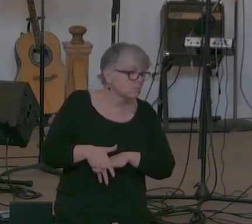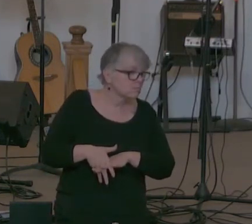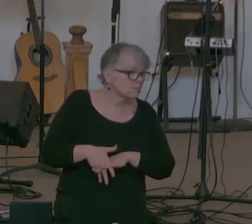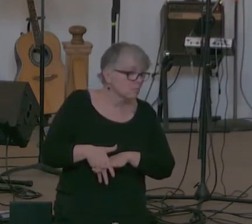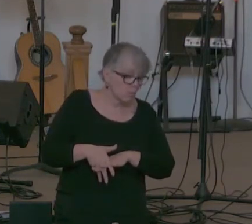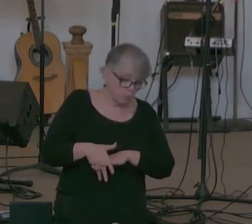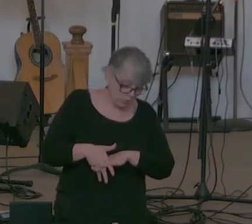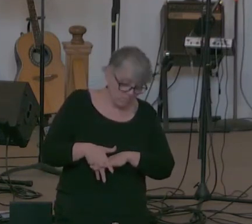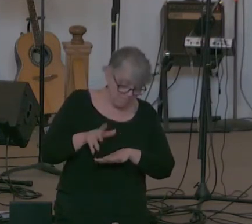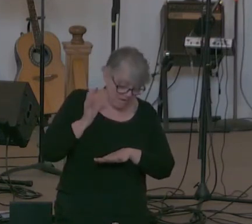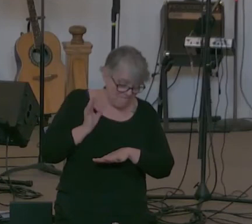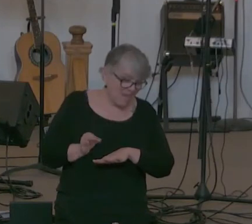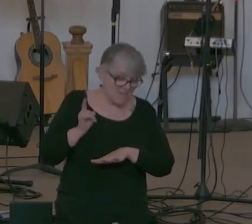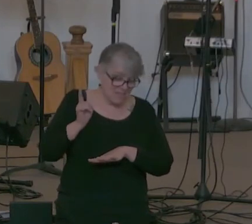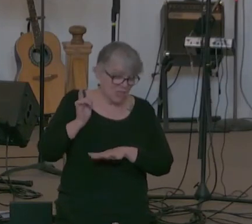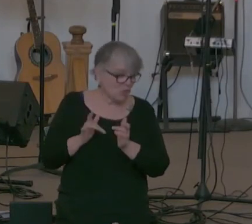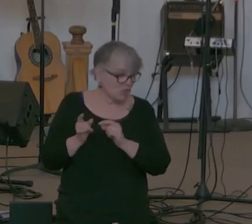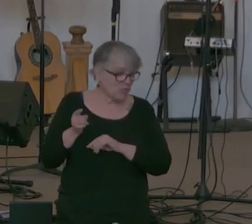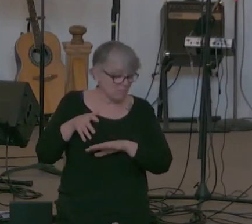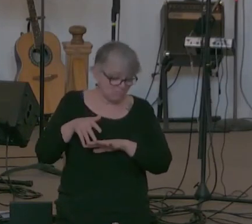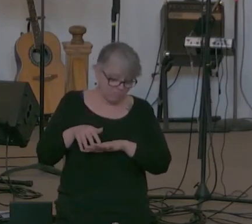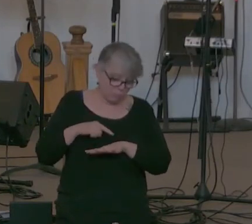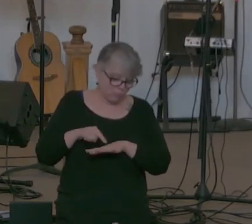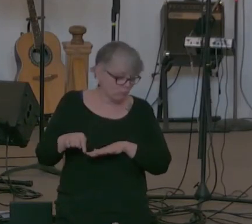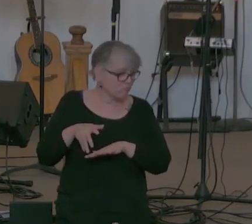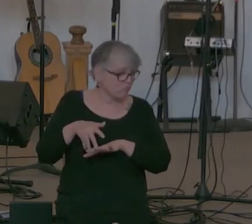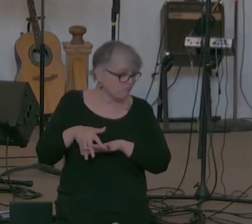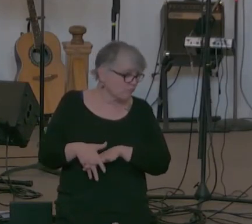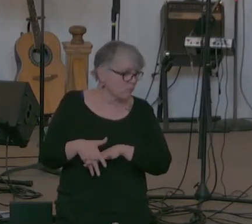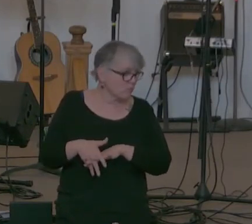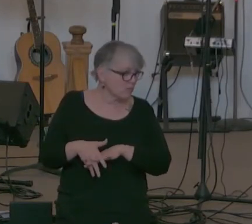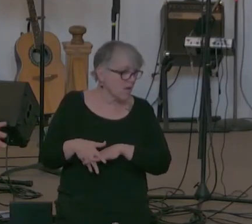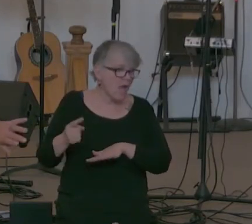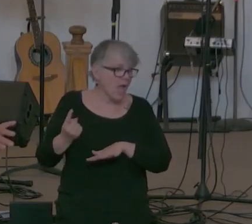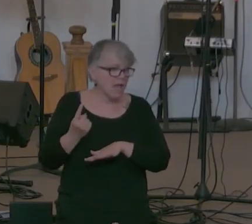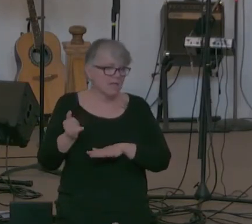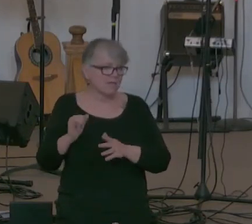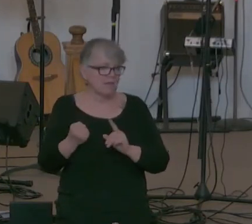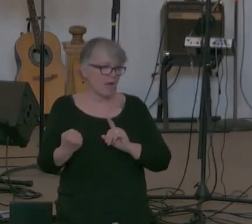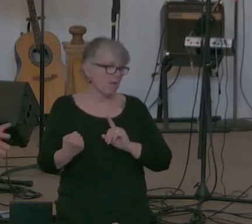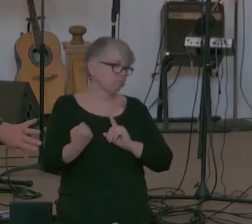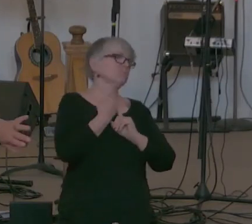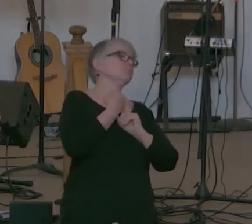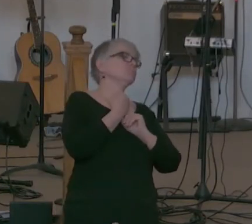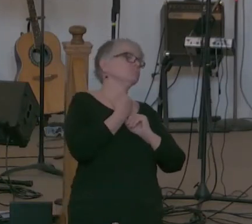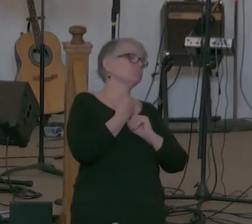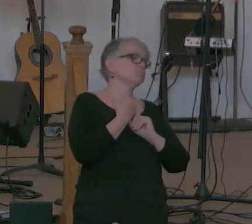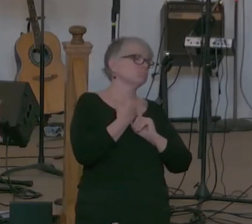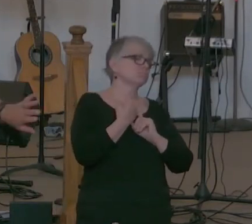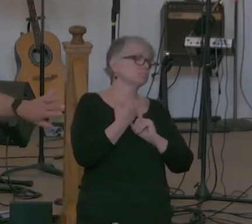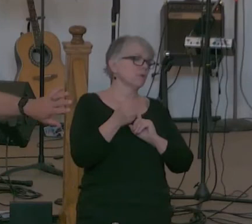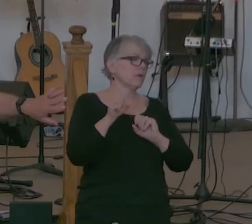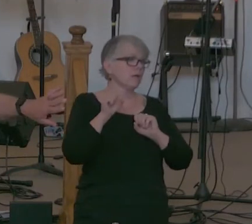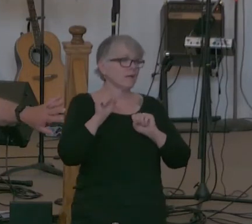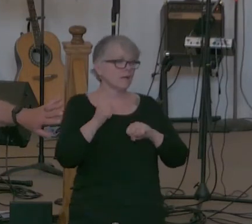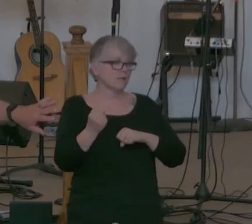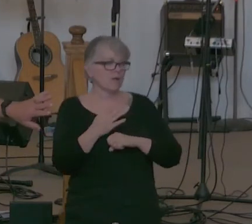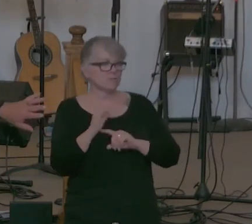in my faith in Jesus Christ, any little thing that comes along can blow me off